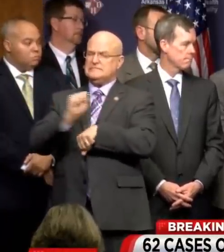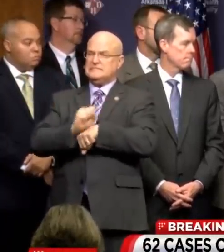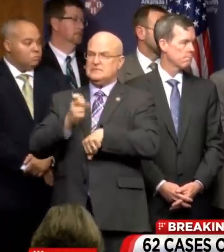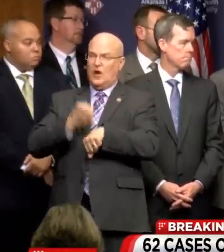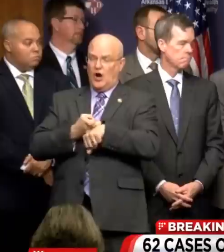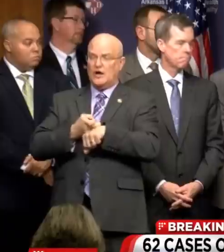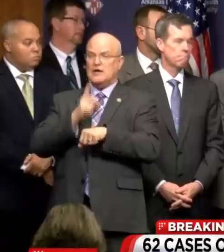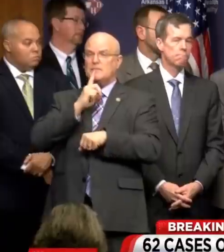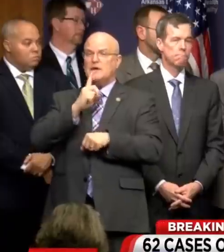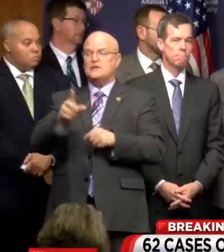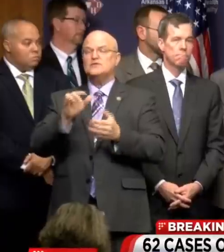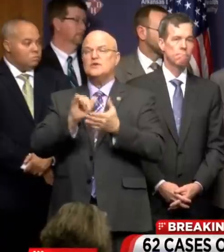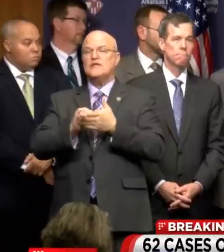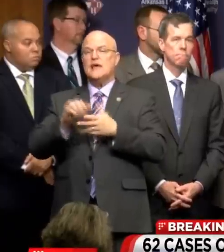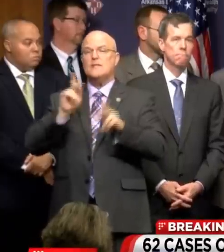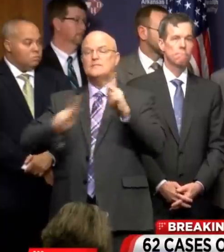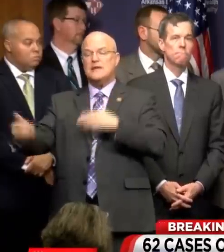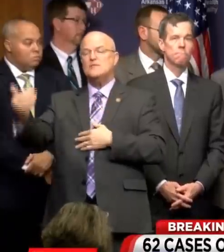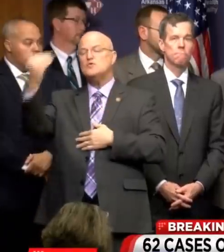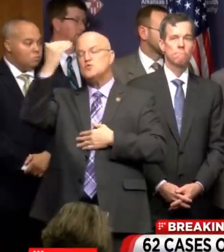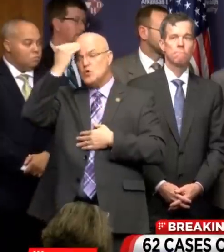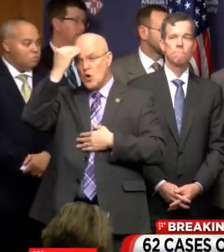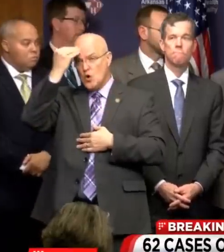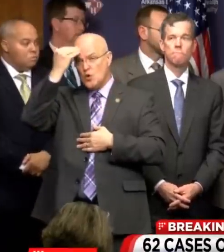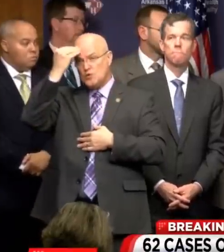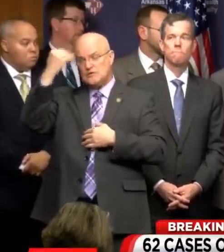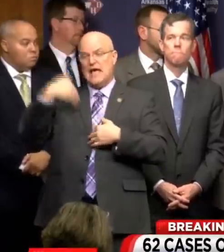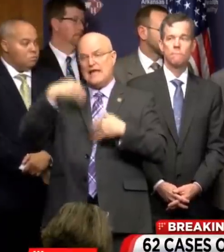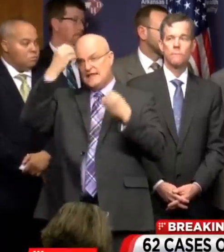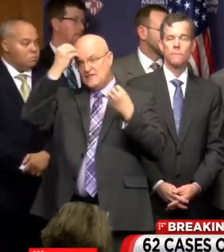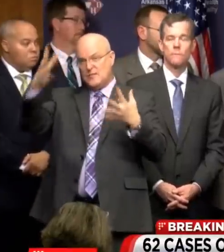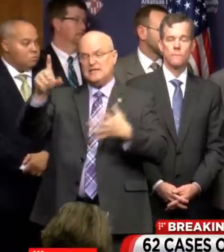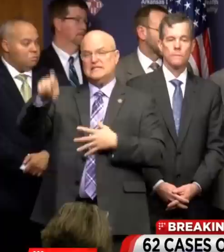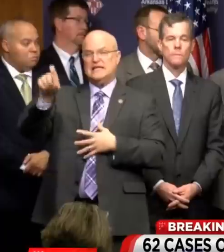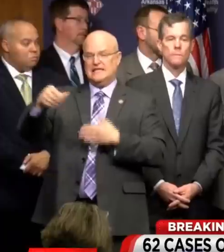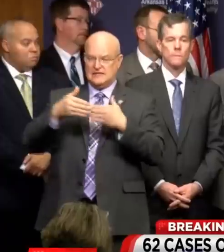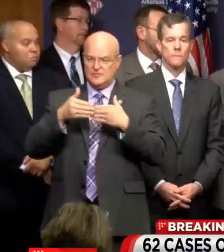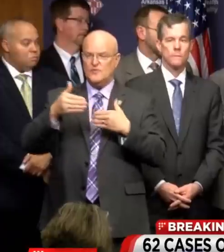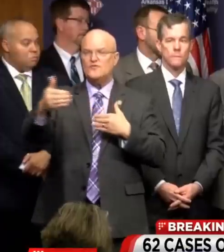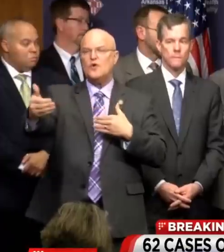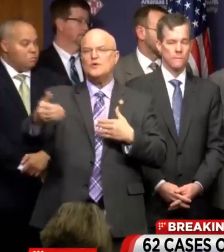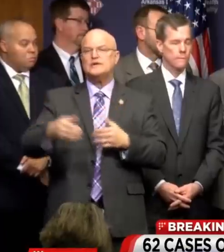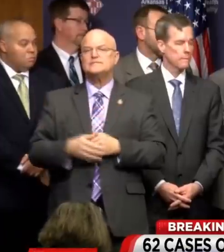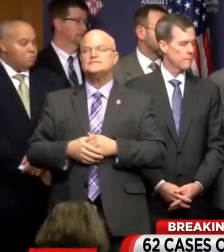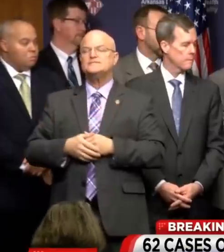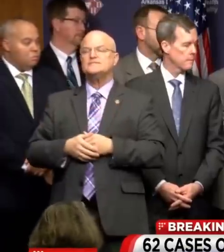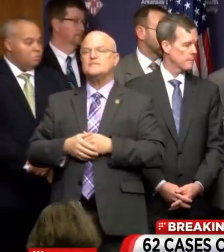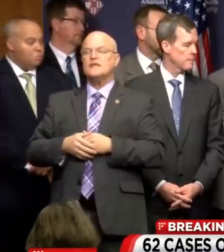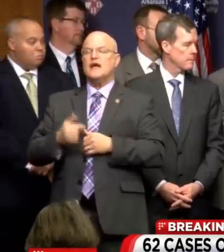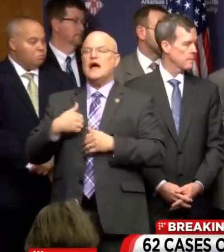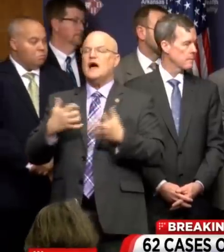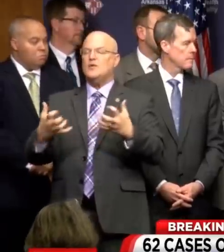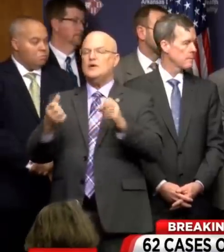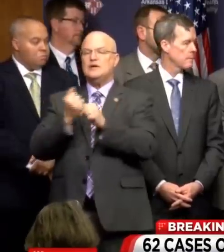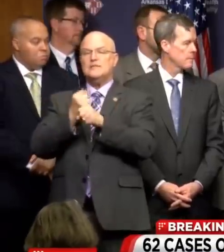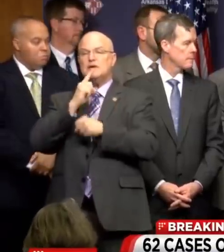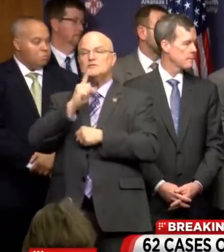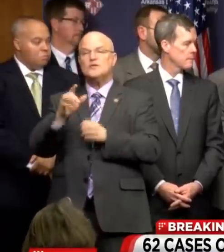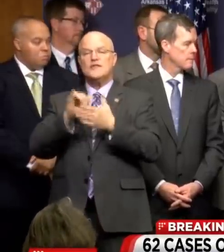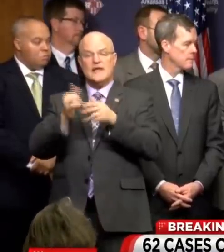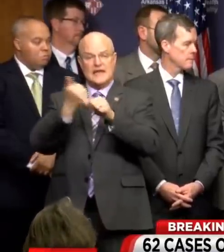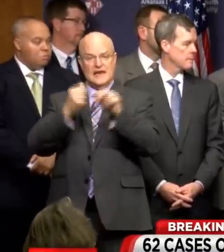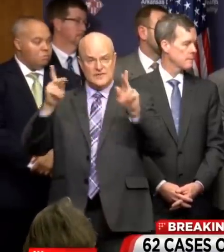diligently to make sure the public knows what they has the information that they need to move forward. Finally, I just want to make sure